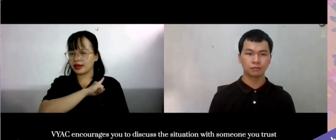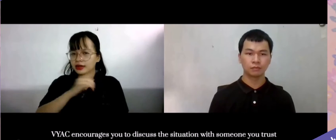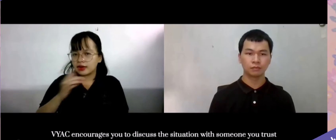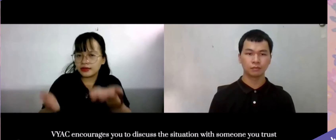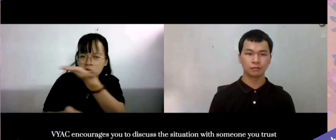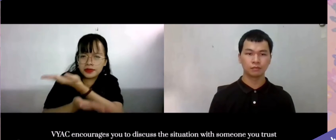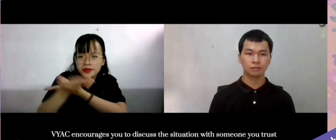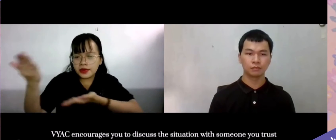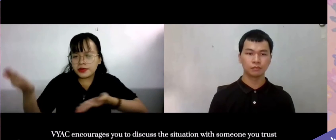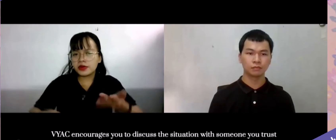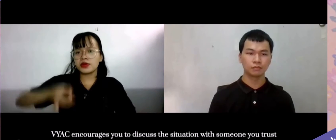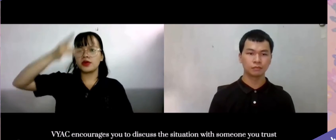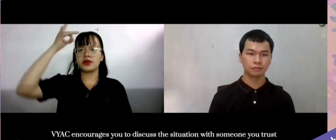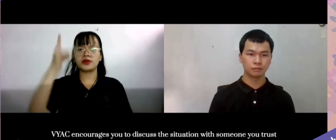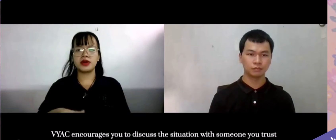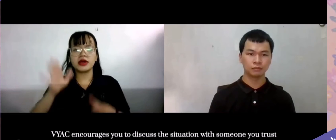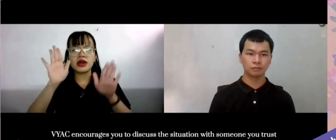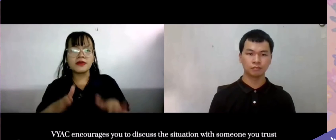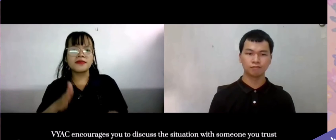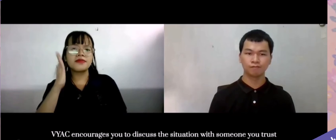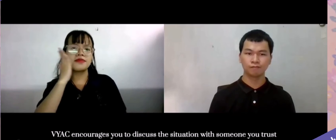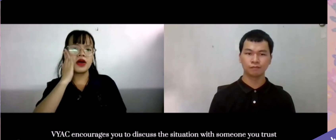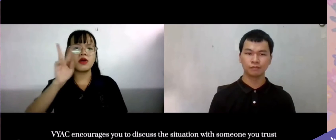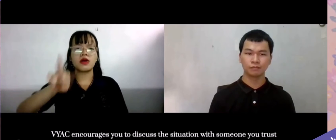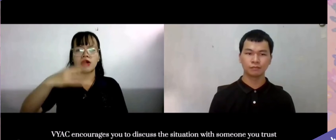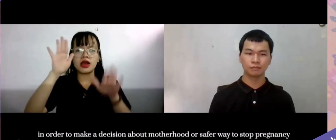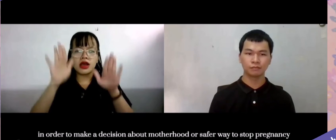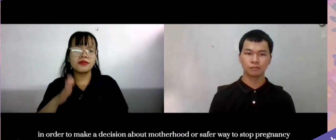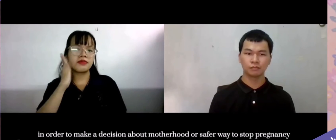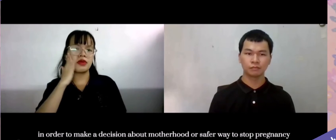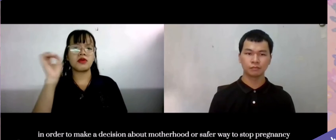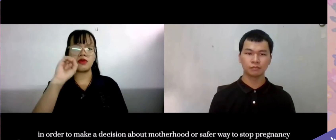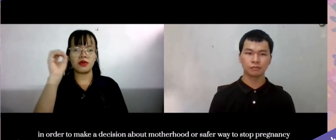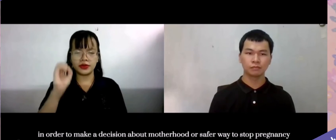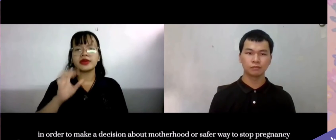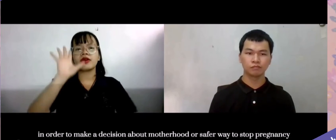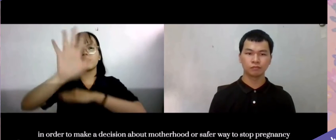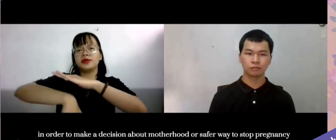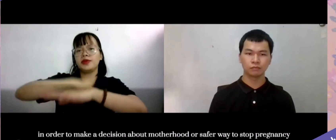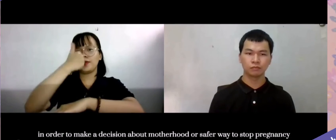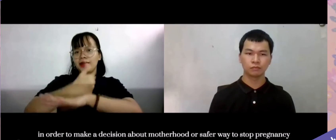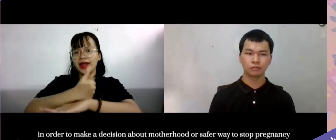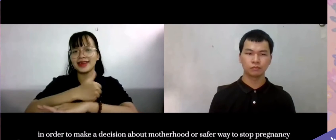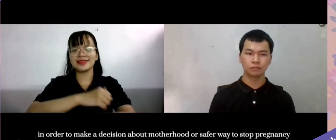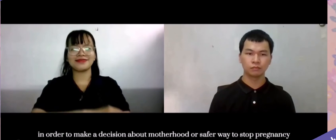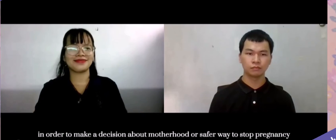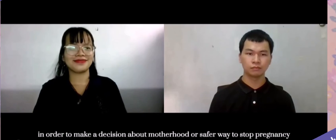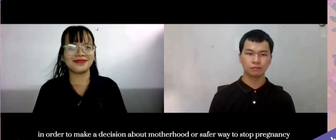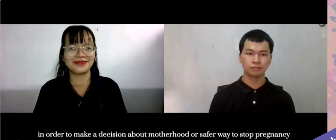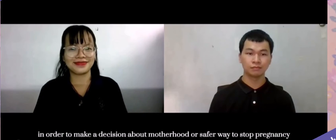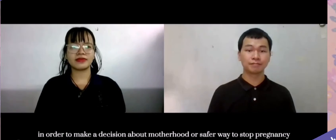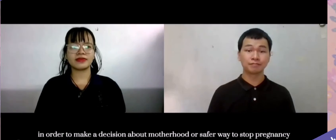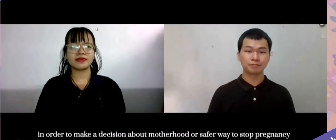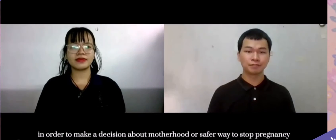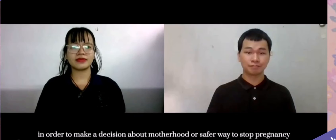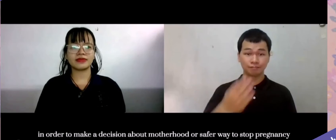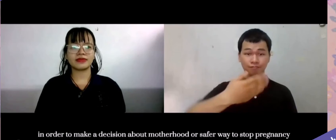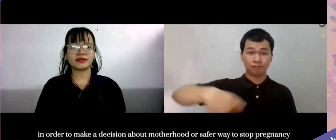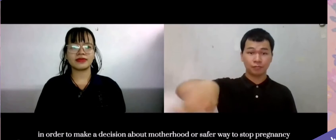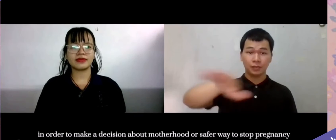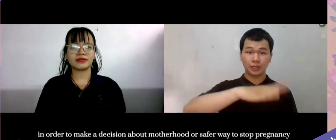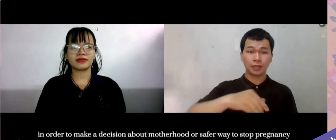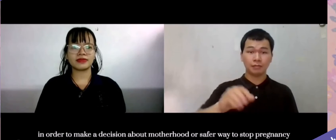you to discuss a situation with someone you trust in order to make a decision about motherhood or safer way to stop pregnancy.